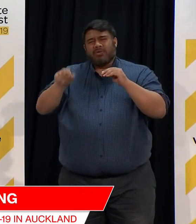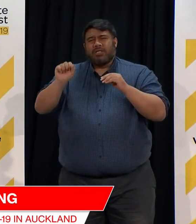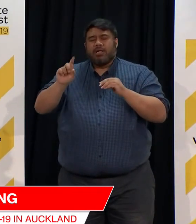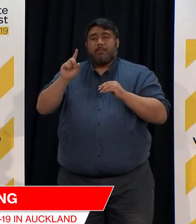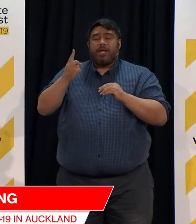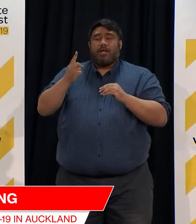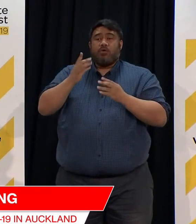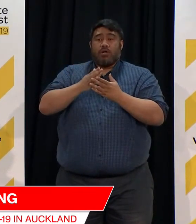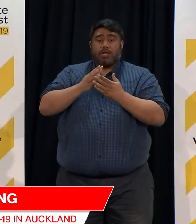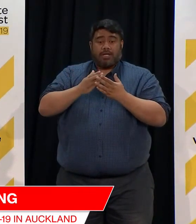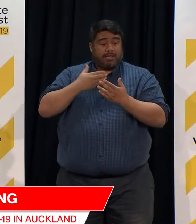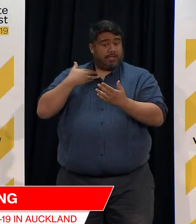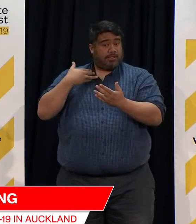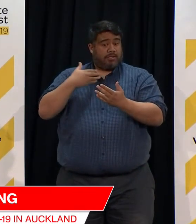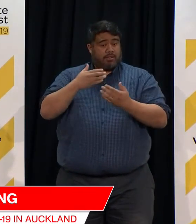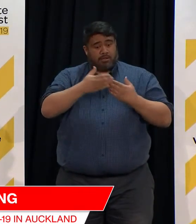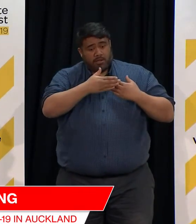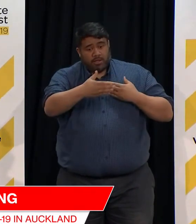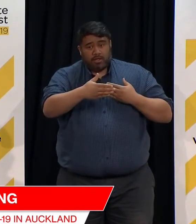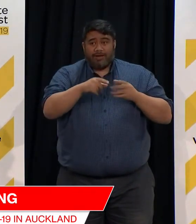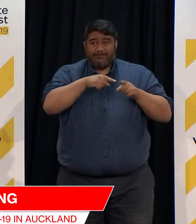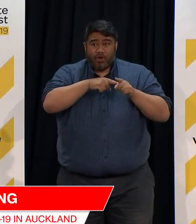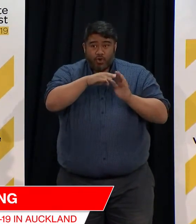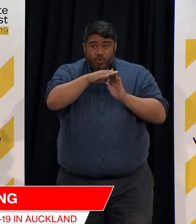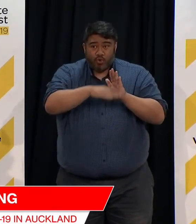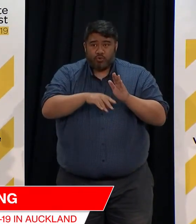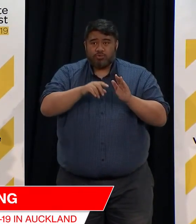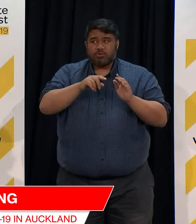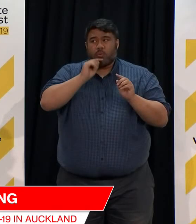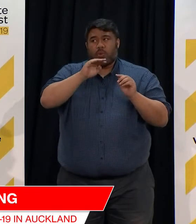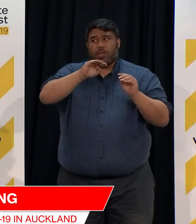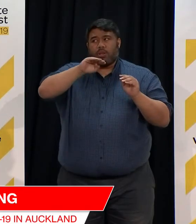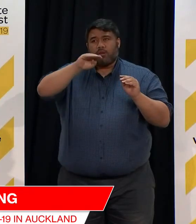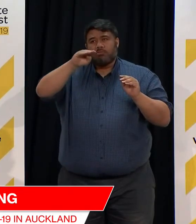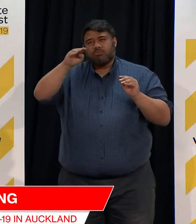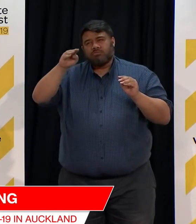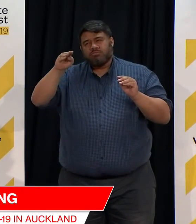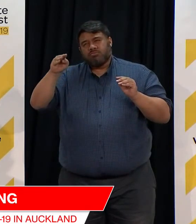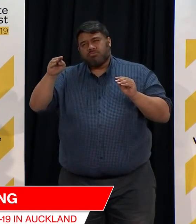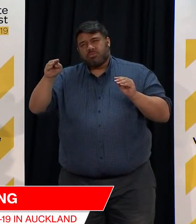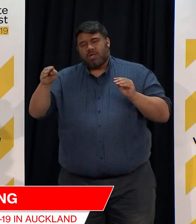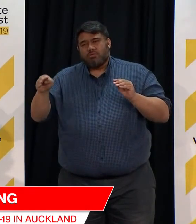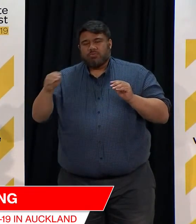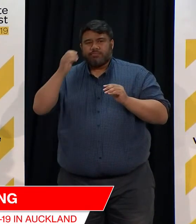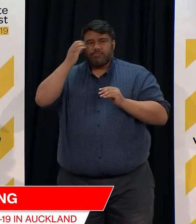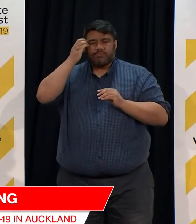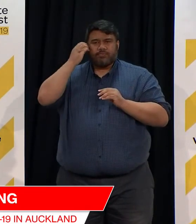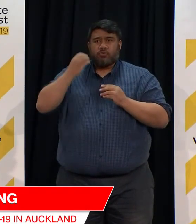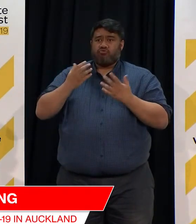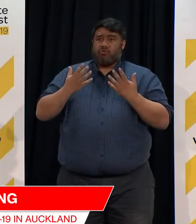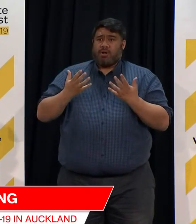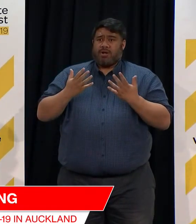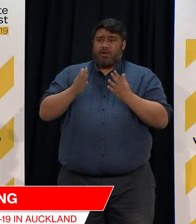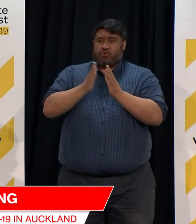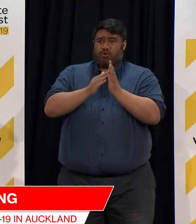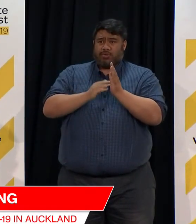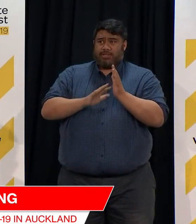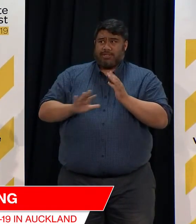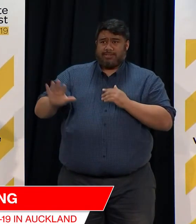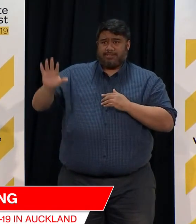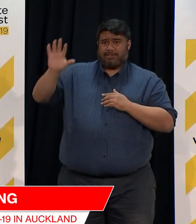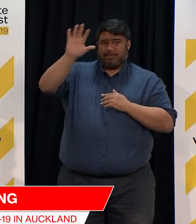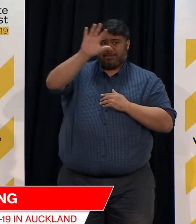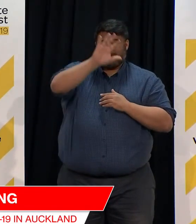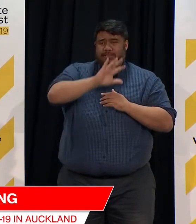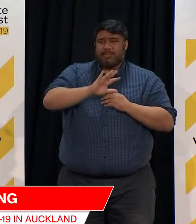seen in recent times. We're seeing just mild reports at this point that in some parts of the country, some of that demand might